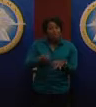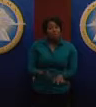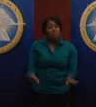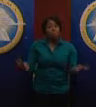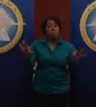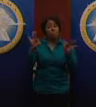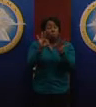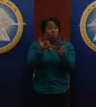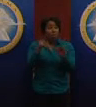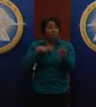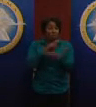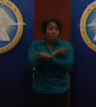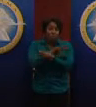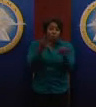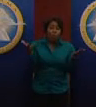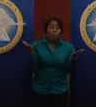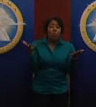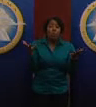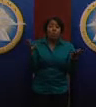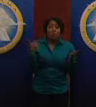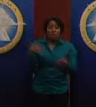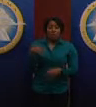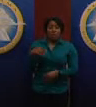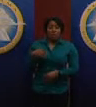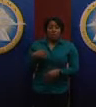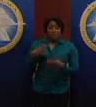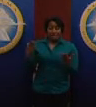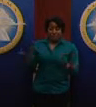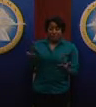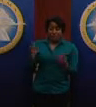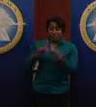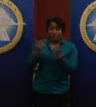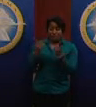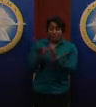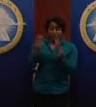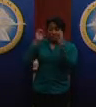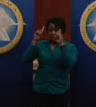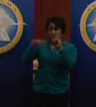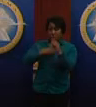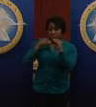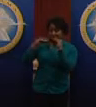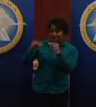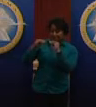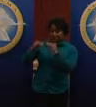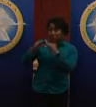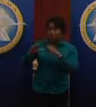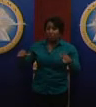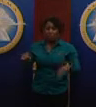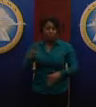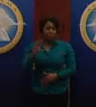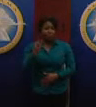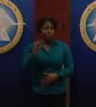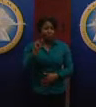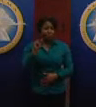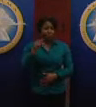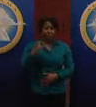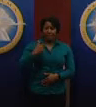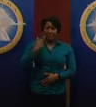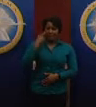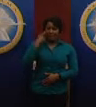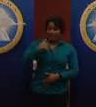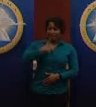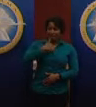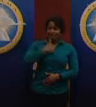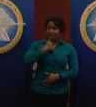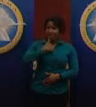times, we don't actually teach children here at the Department of Education. Now, I consider myself still a teacher. I still